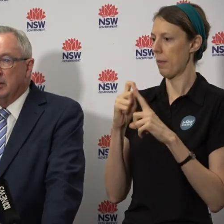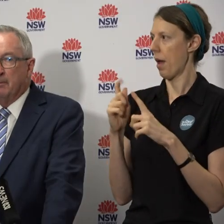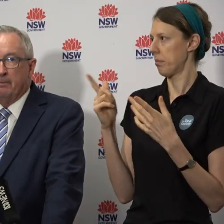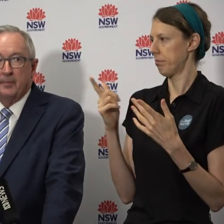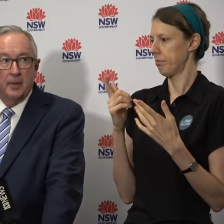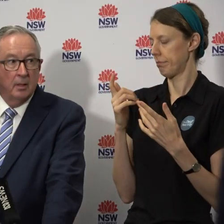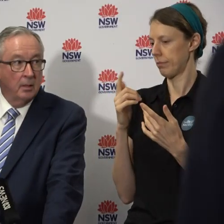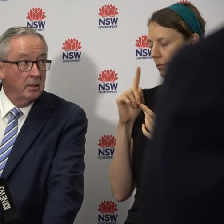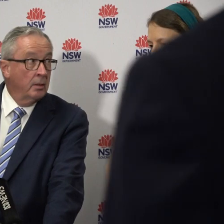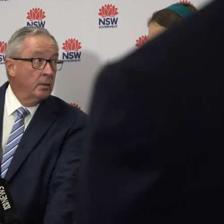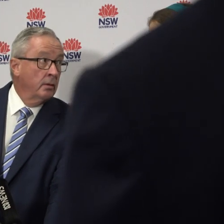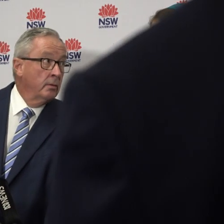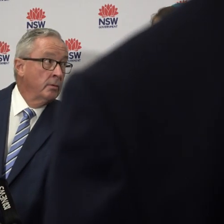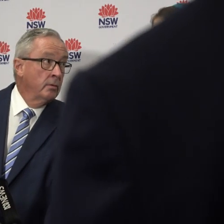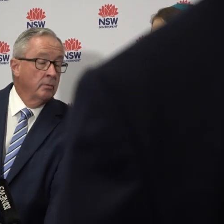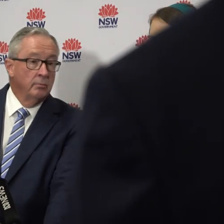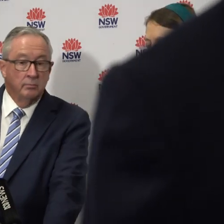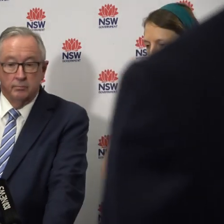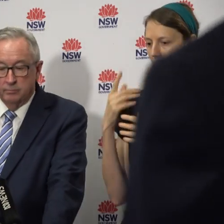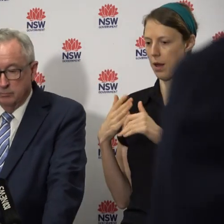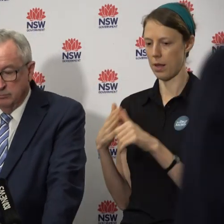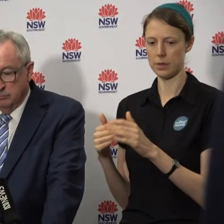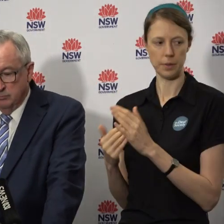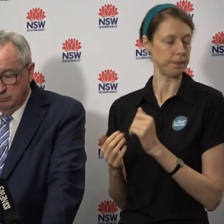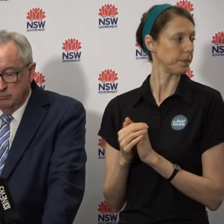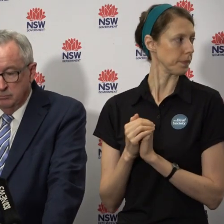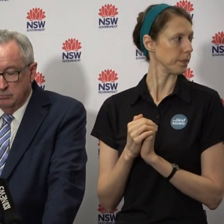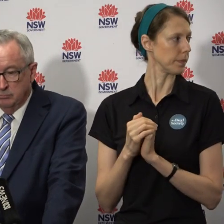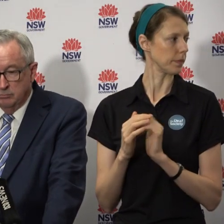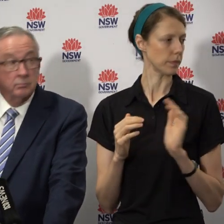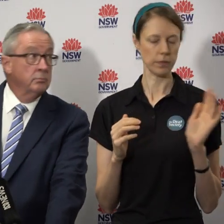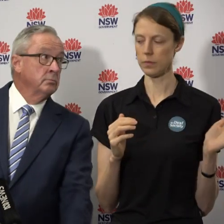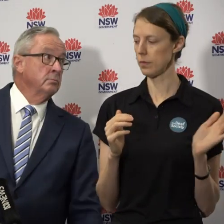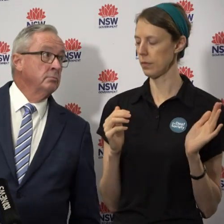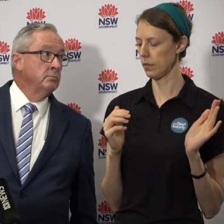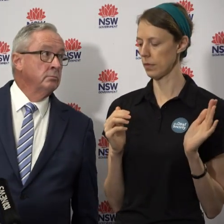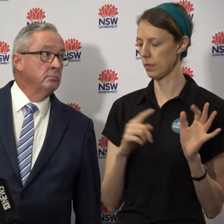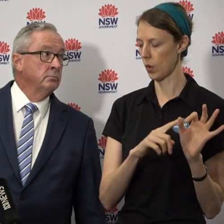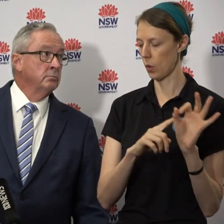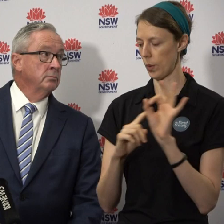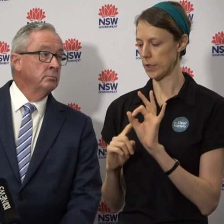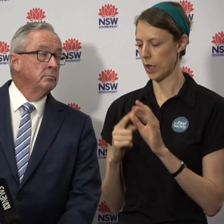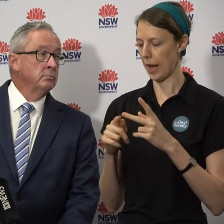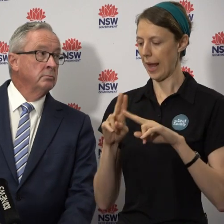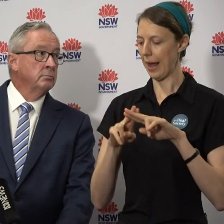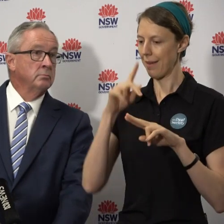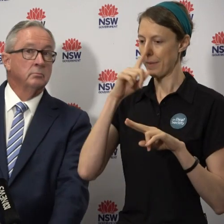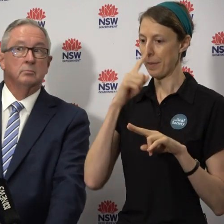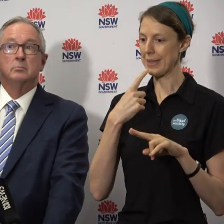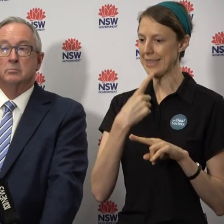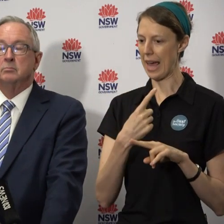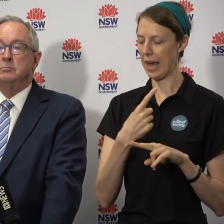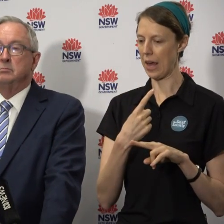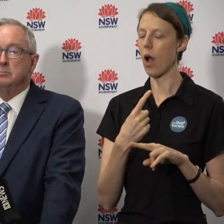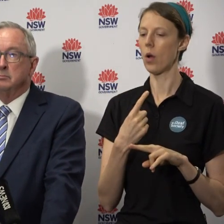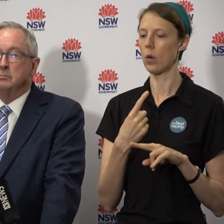now. Minister, what about people who've been told they need to go into self-isolation, even if it's just a precaution? They're missing out work sometimes for 2